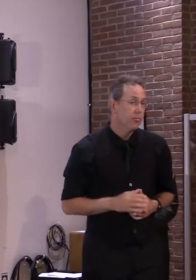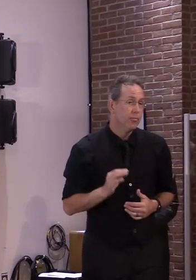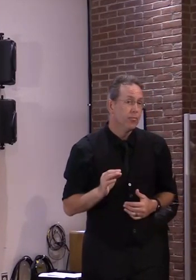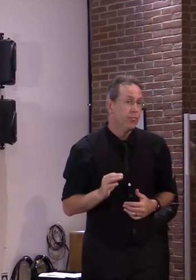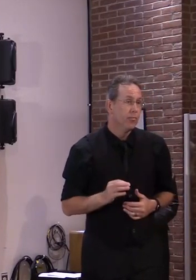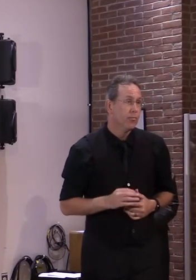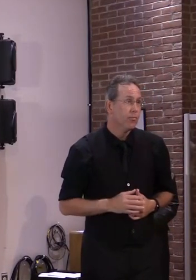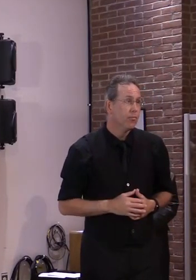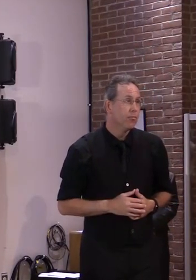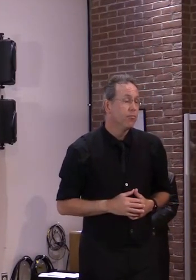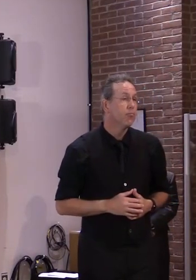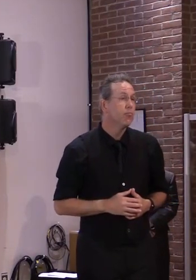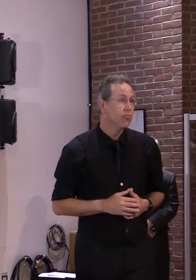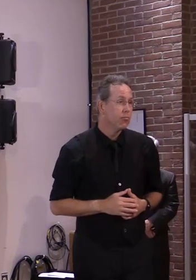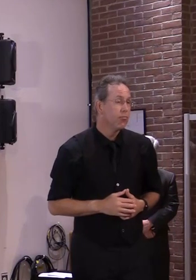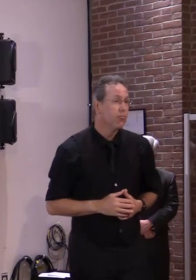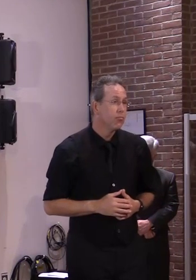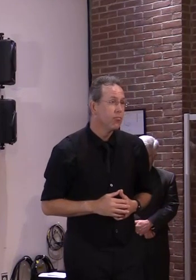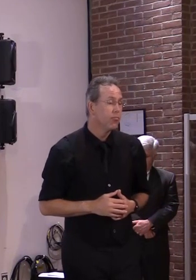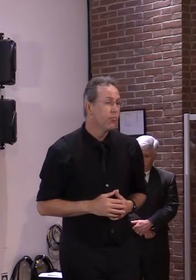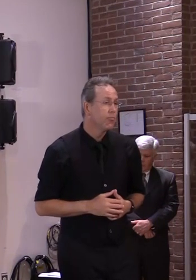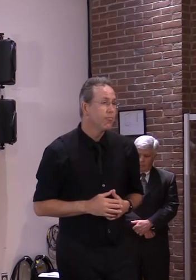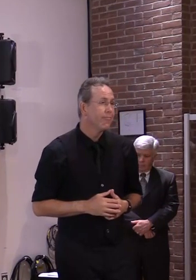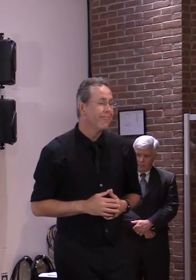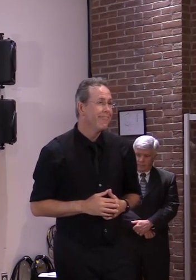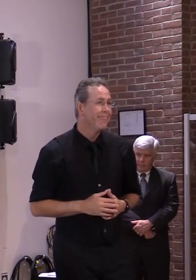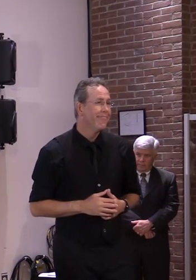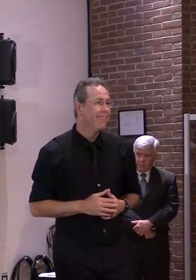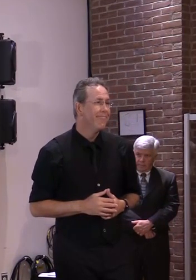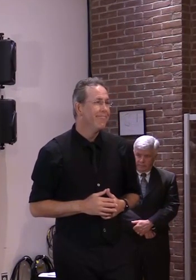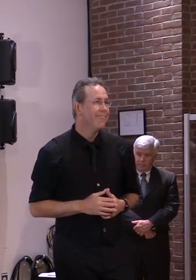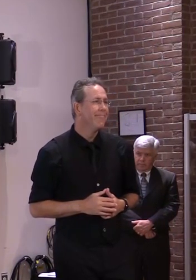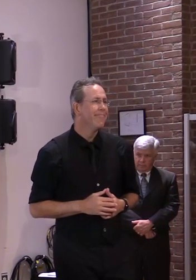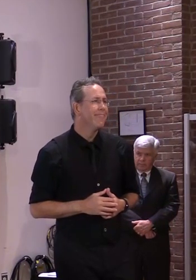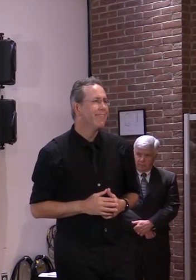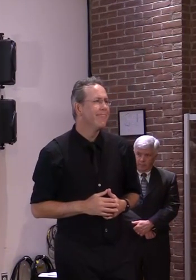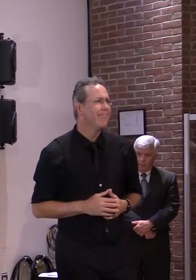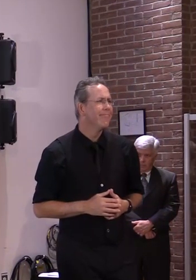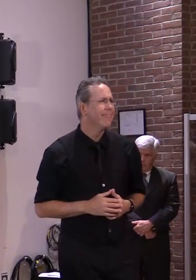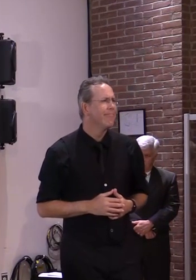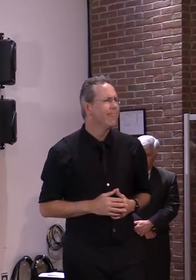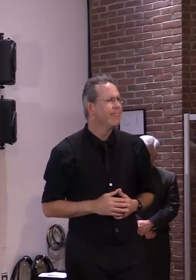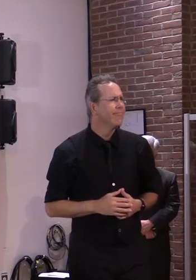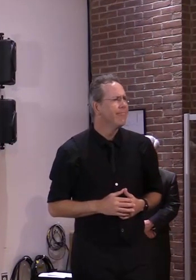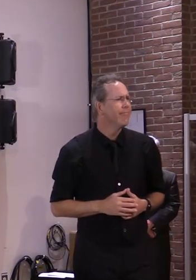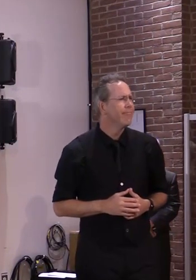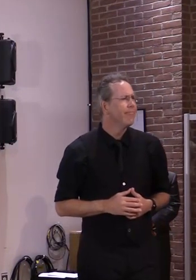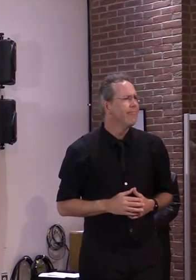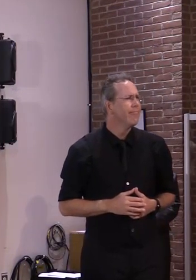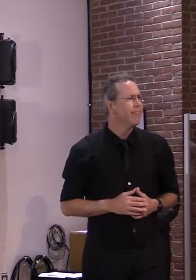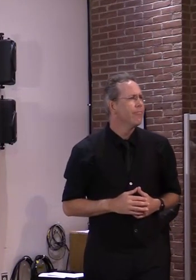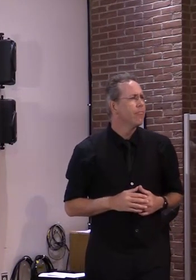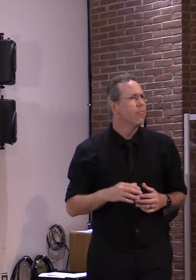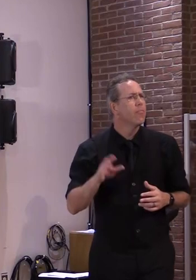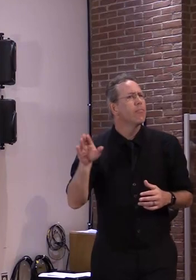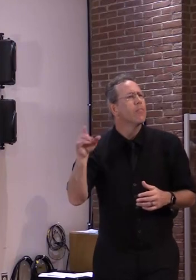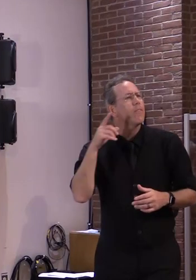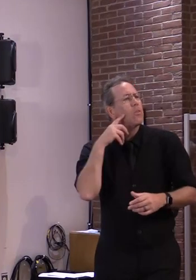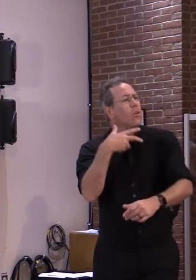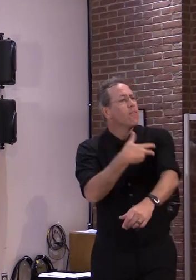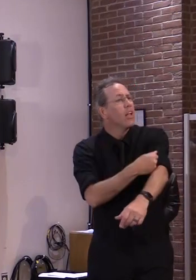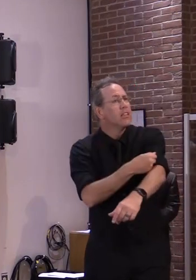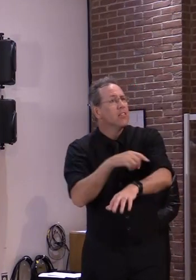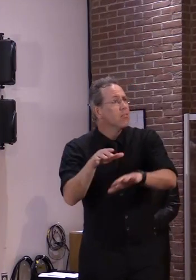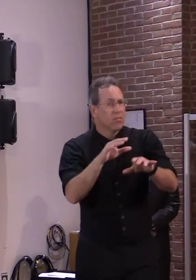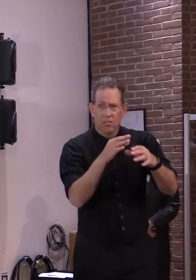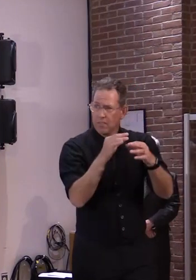Got it. And would that those supplemental doses be free as your first shot was? All the vaccines are free at this